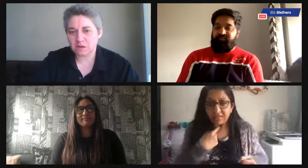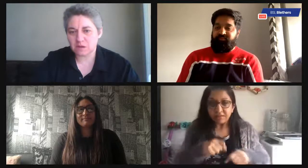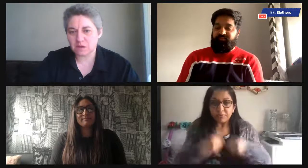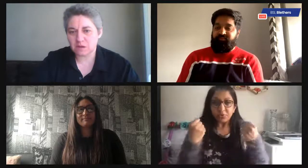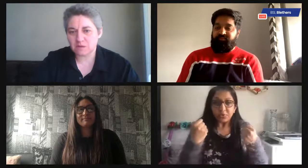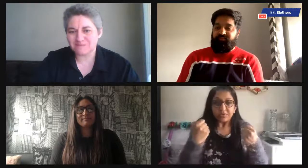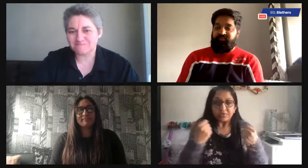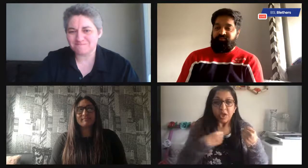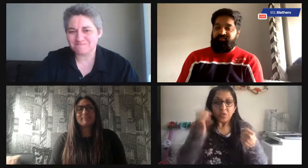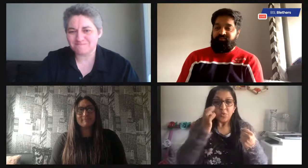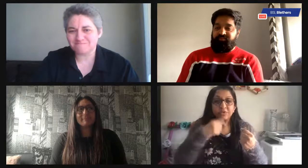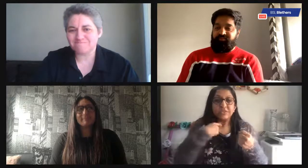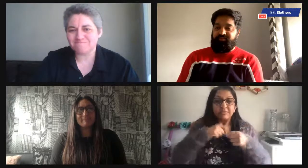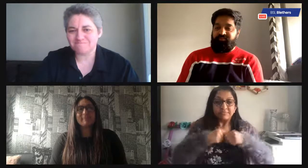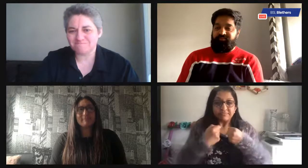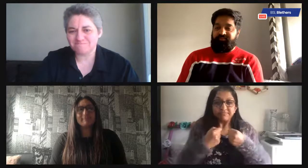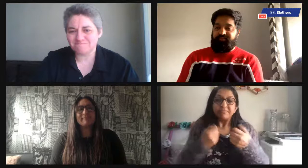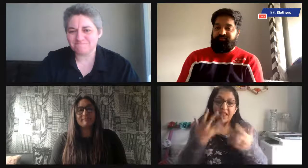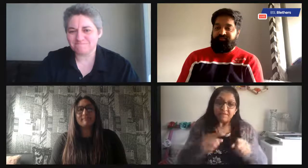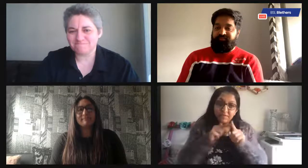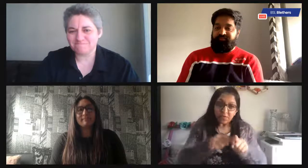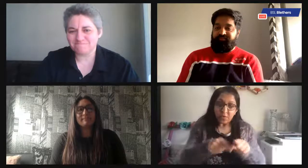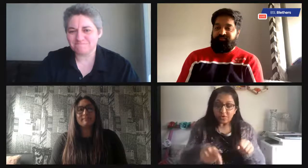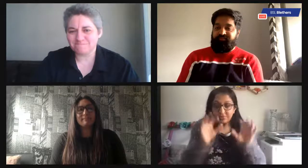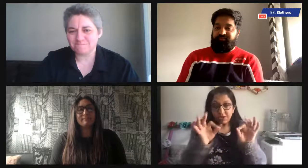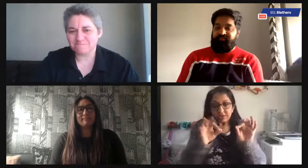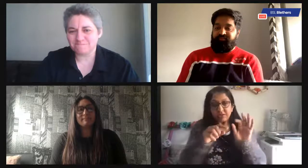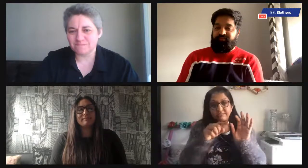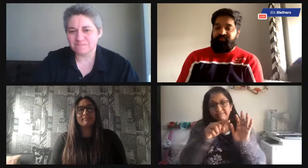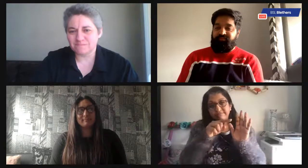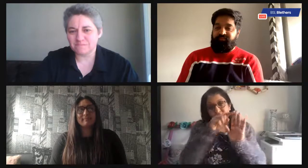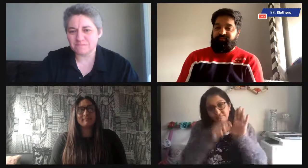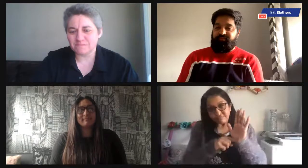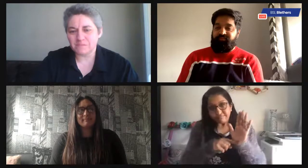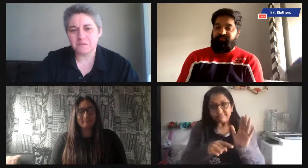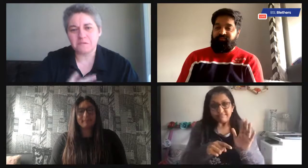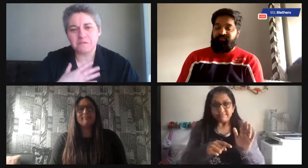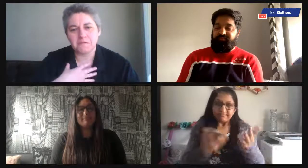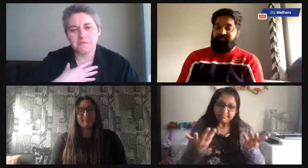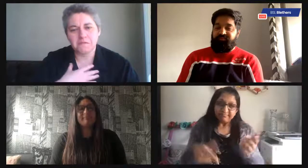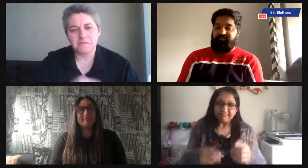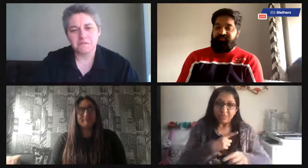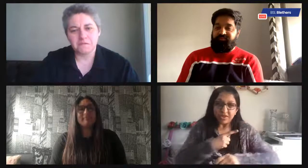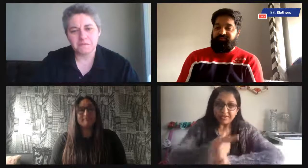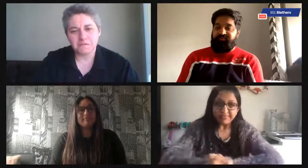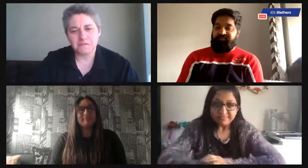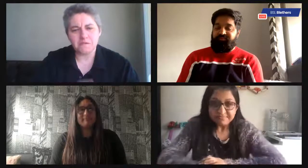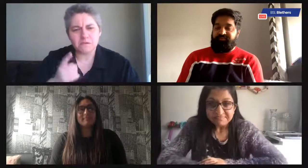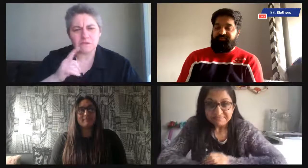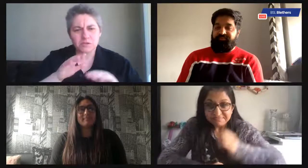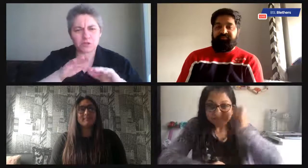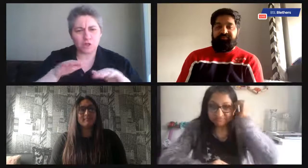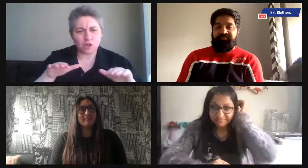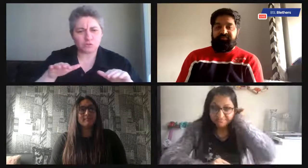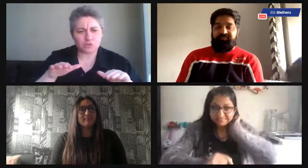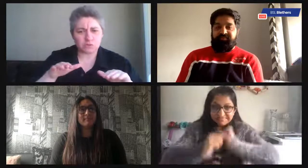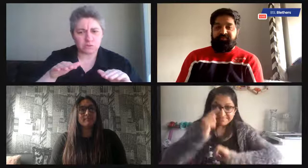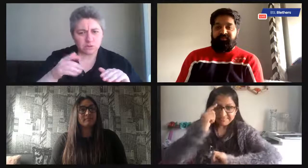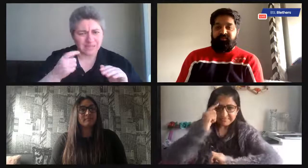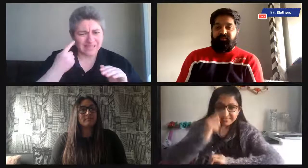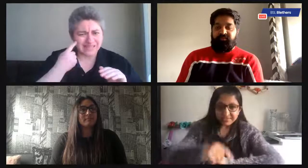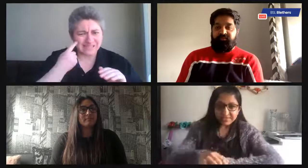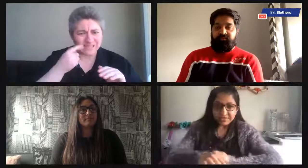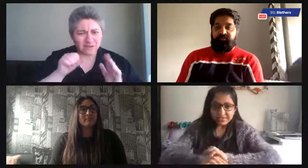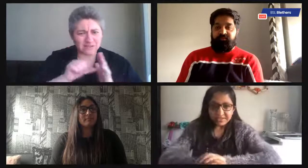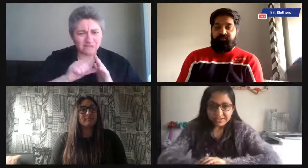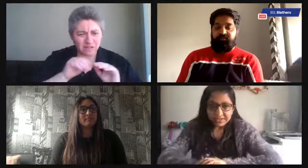then you have to uh, have a heavy punishment of thirst. That's what the rule says, because you broke